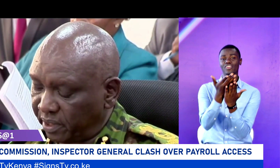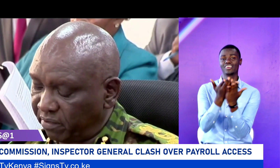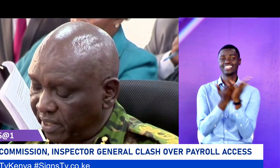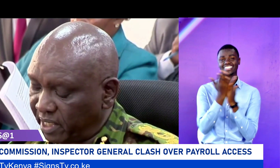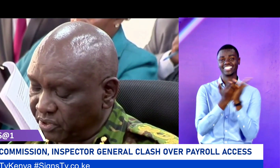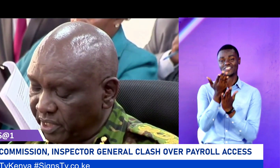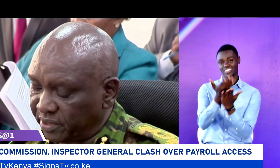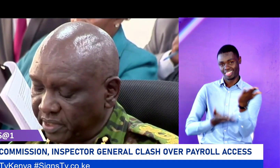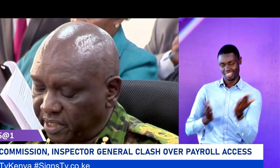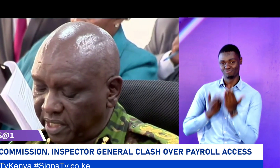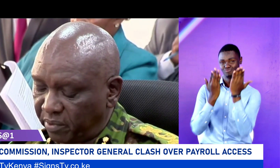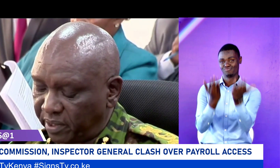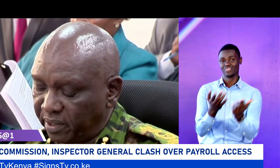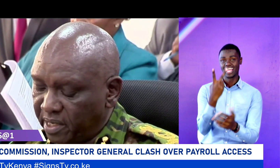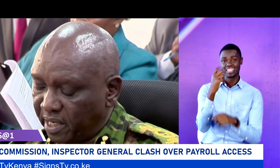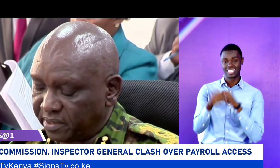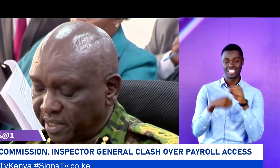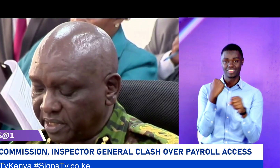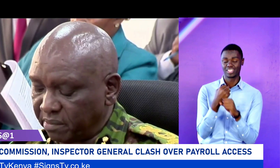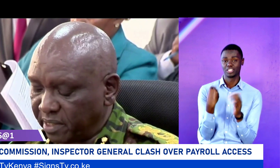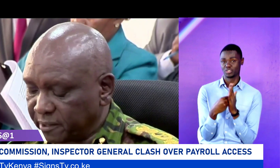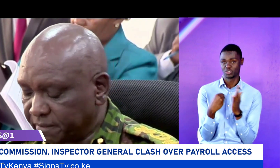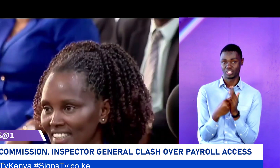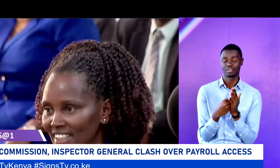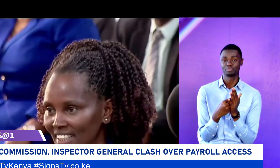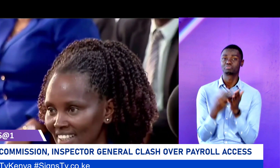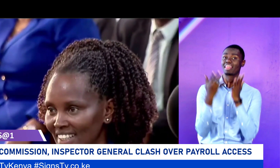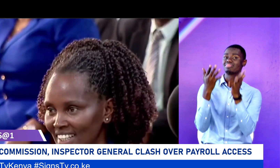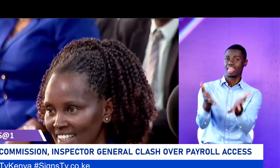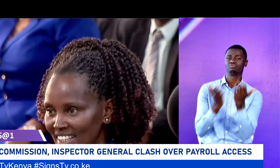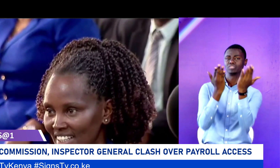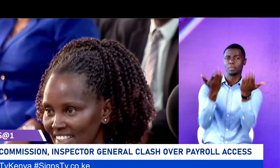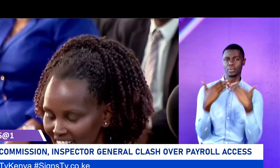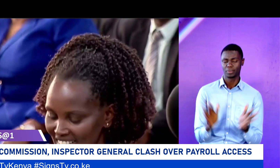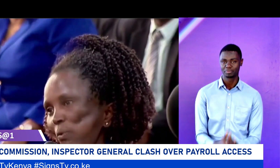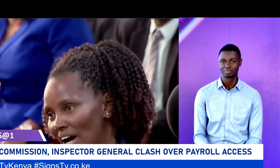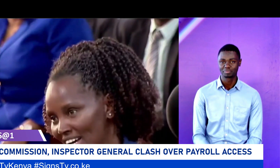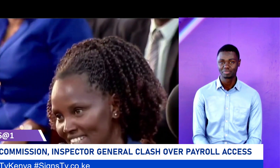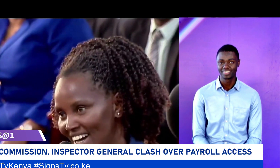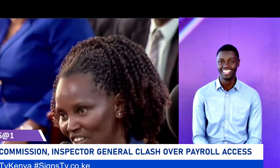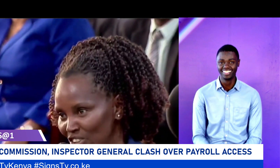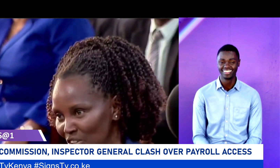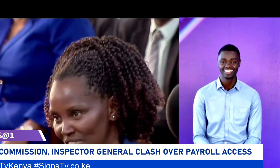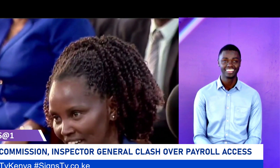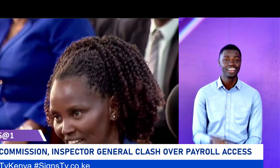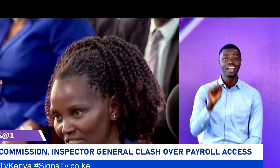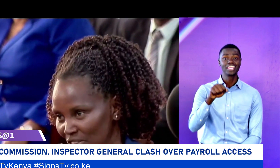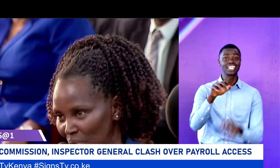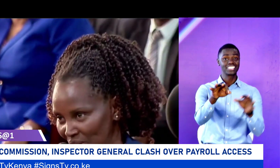3 financial years in a timely and structured manner. You submitted the payroll? Yes. As the accounting officer for the